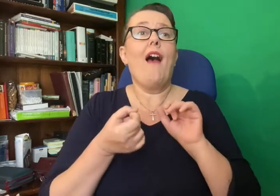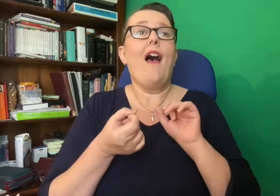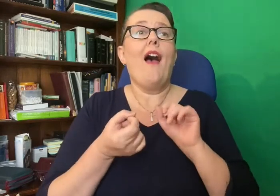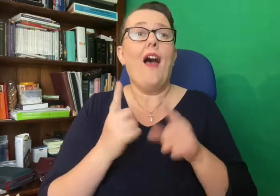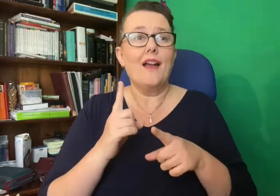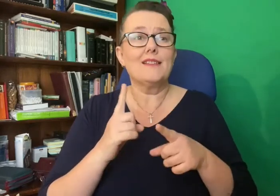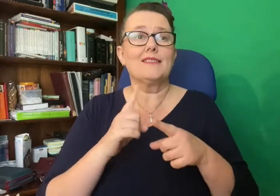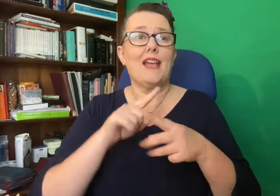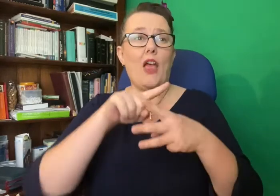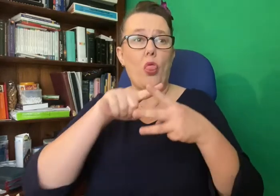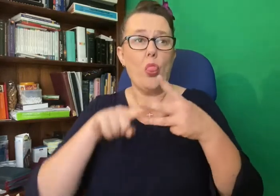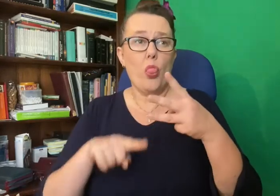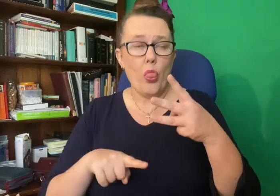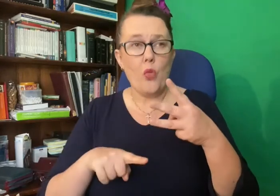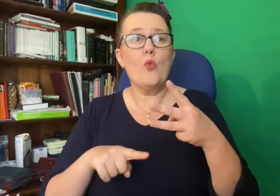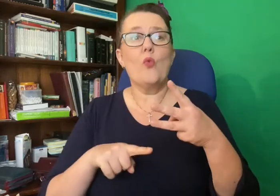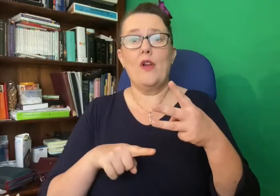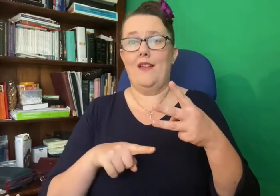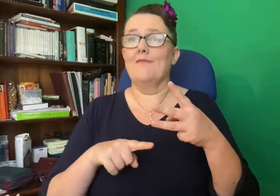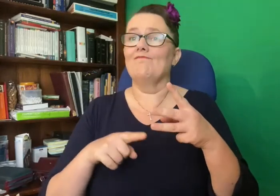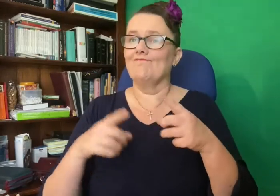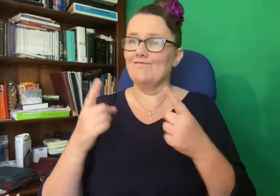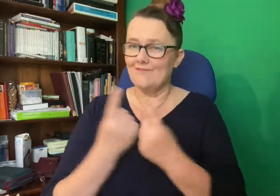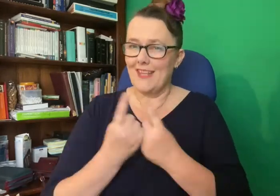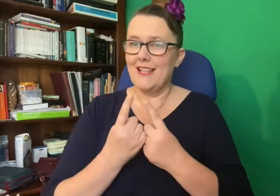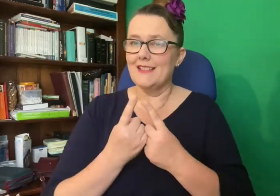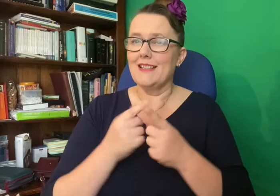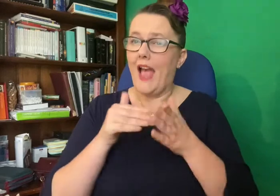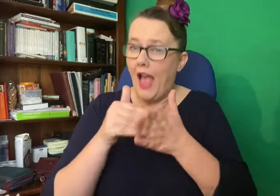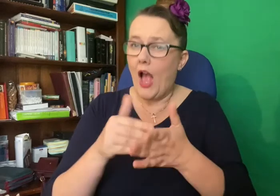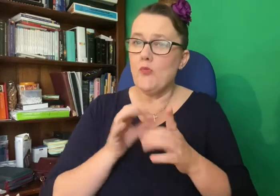In order to be able to do great shading, you need to understand three